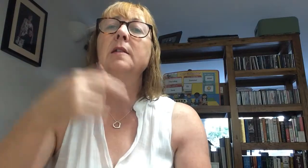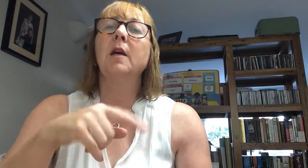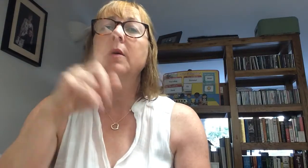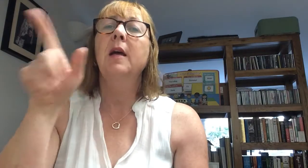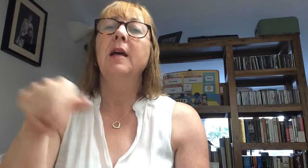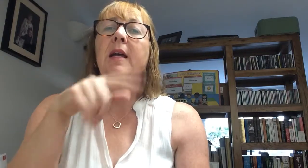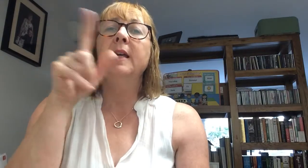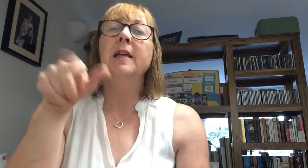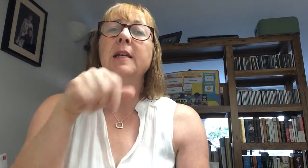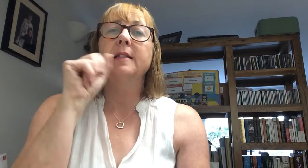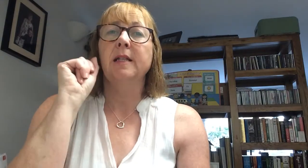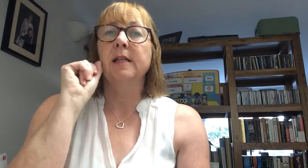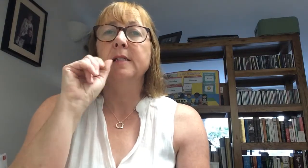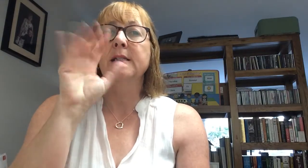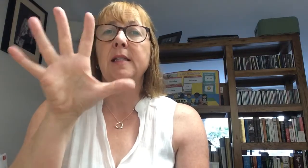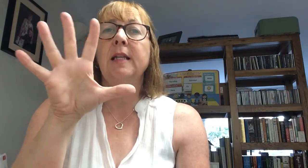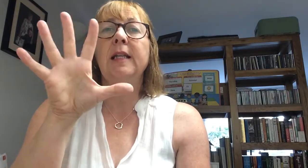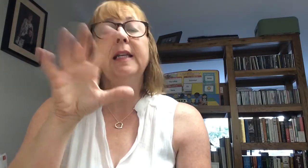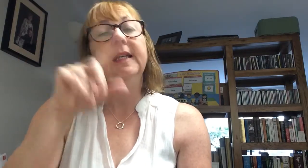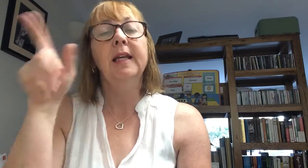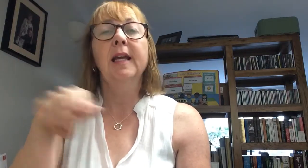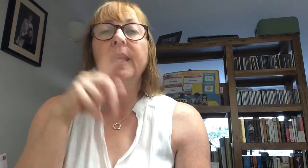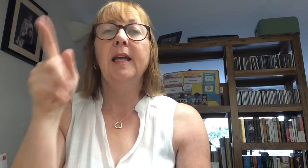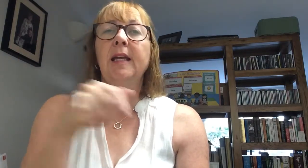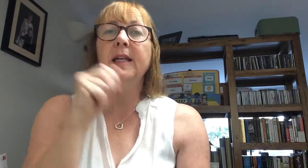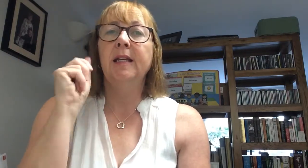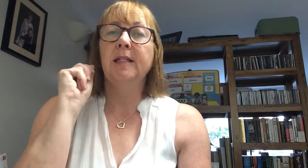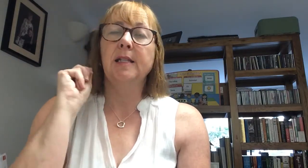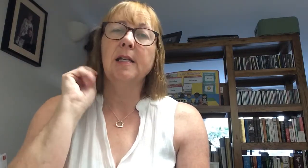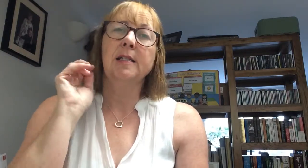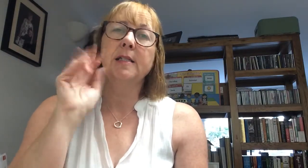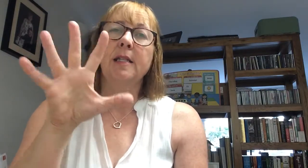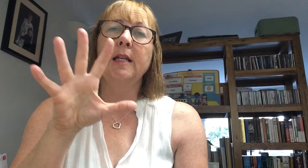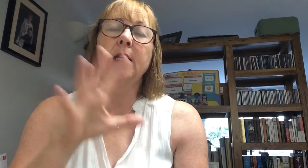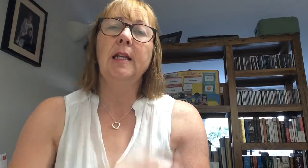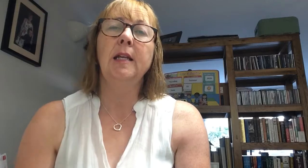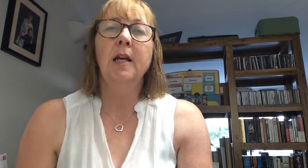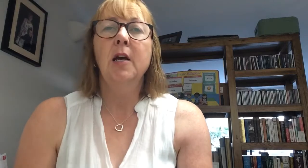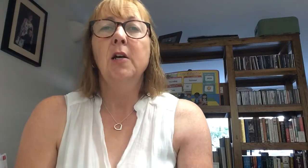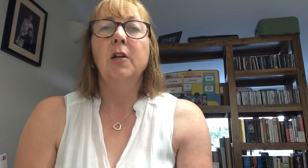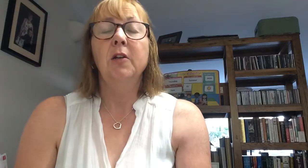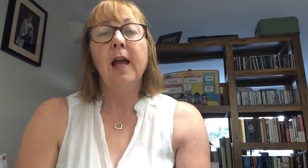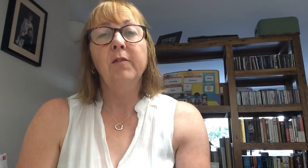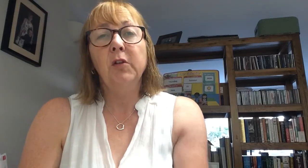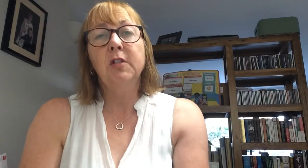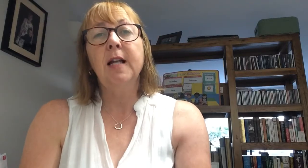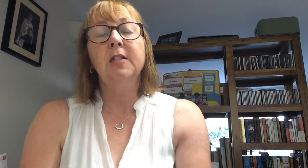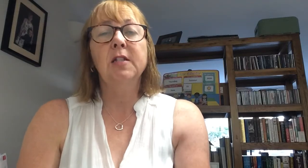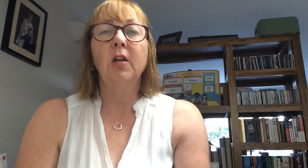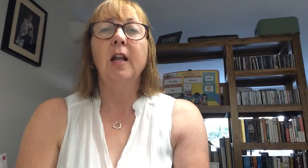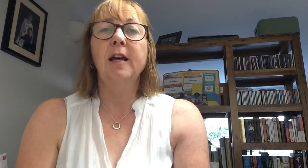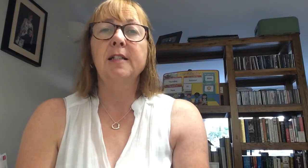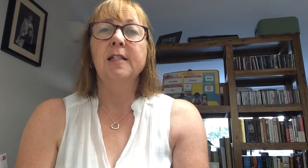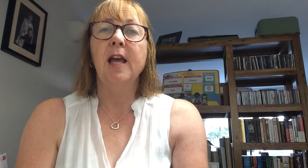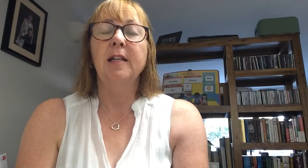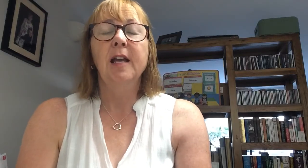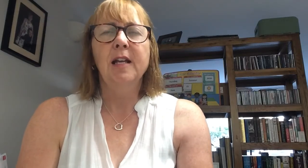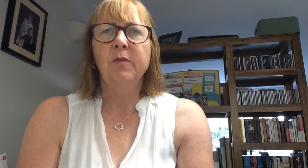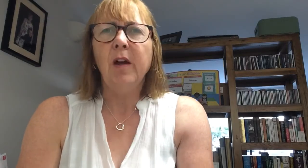window. It is sunny, it is sunny. Look out for your challenges online today. It's very,